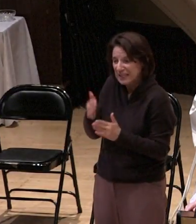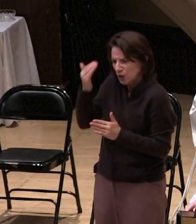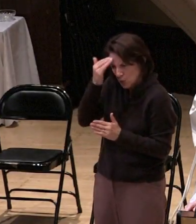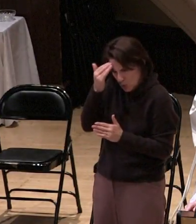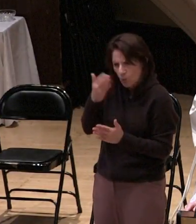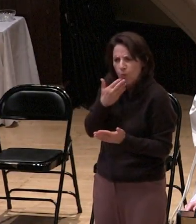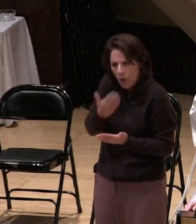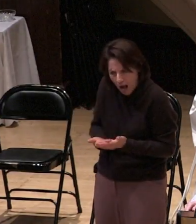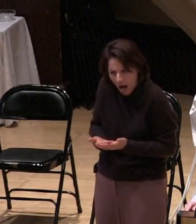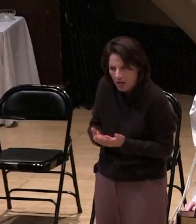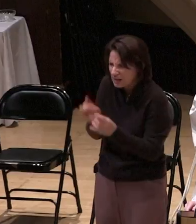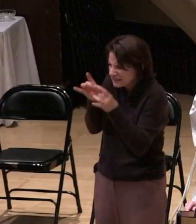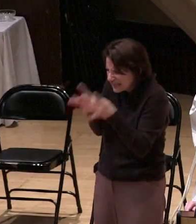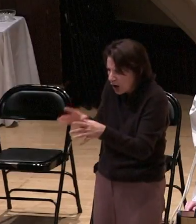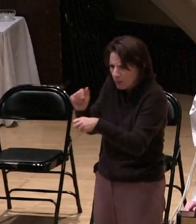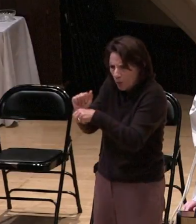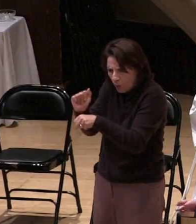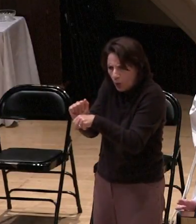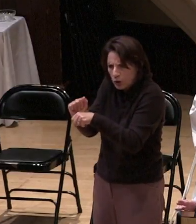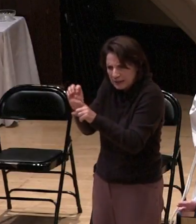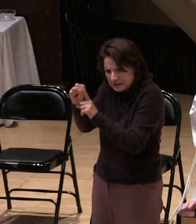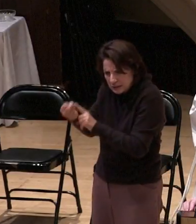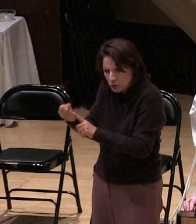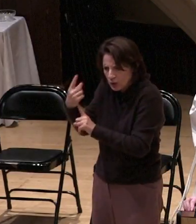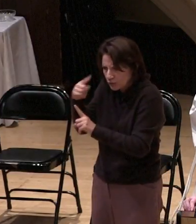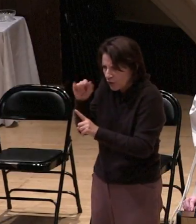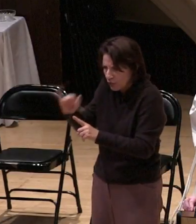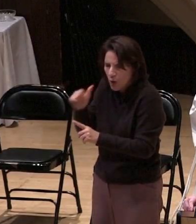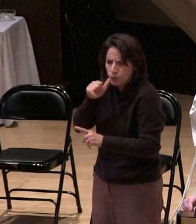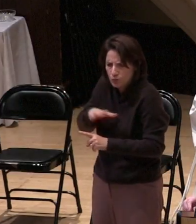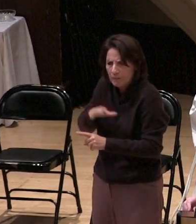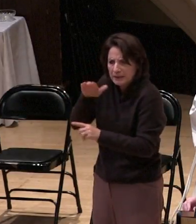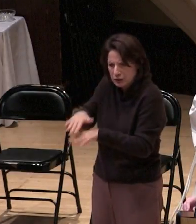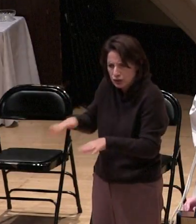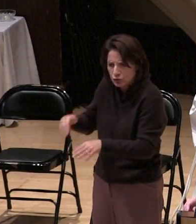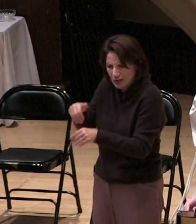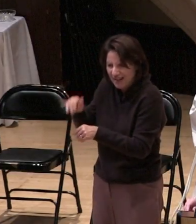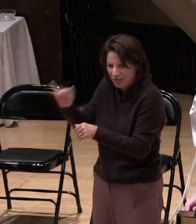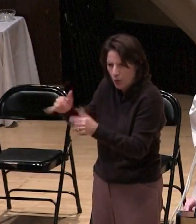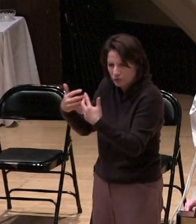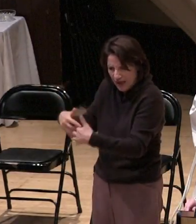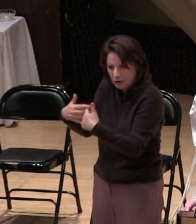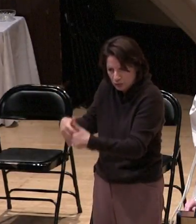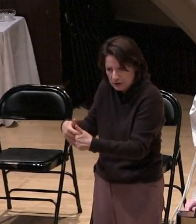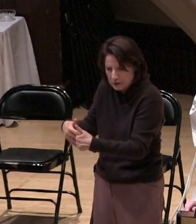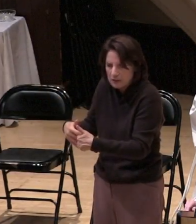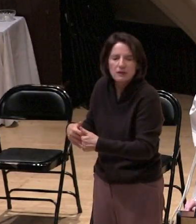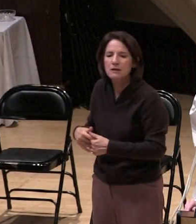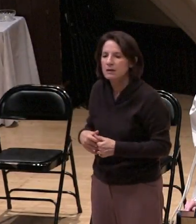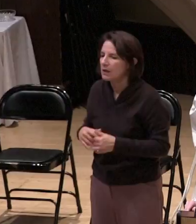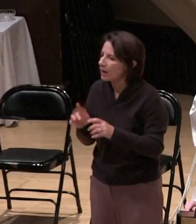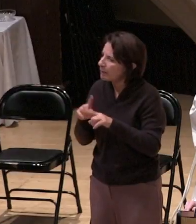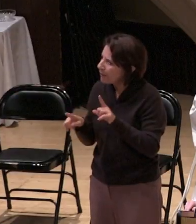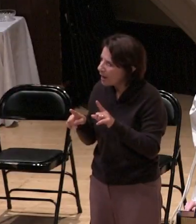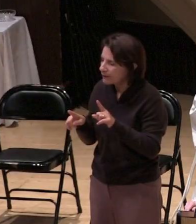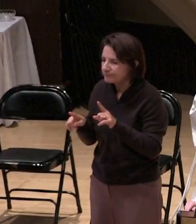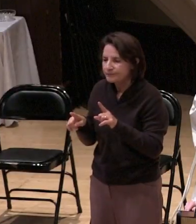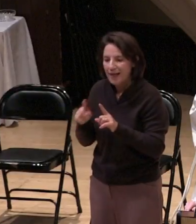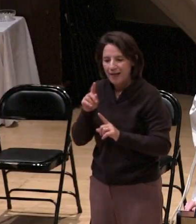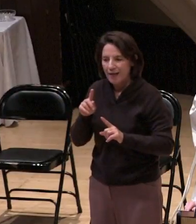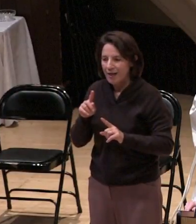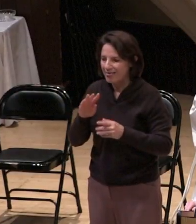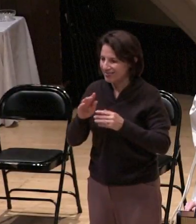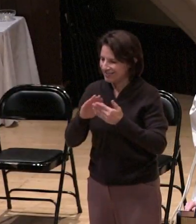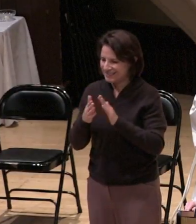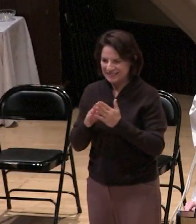well the terrible working conditions that the women and children experienced in those clothing factories, but they had looked the other way and